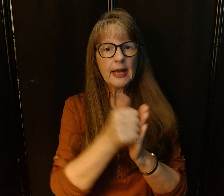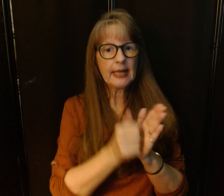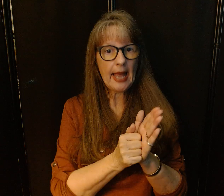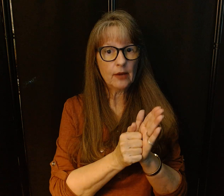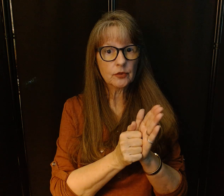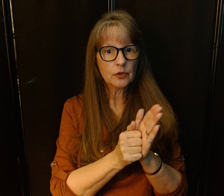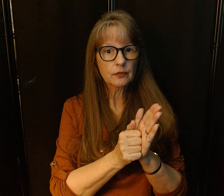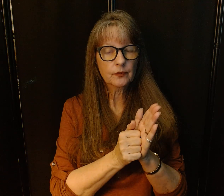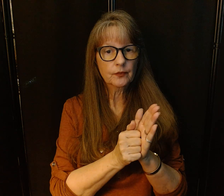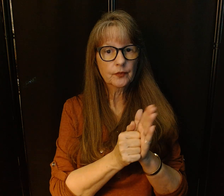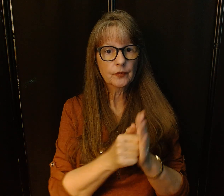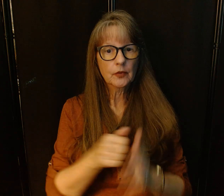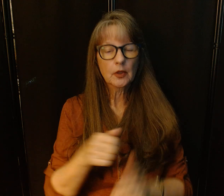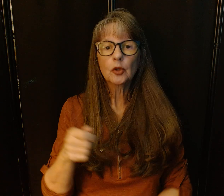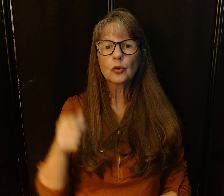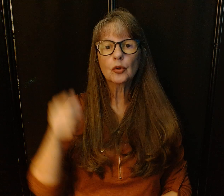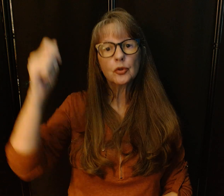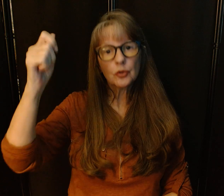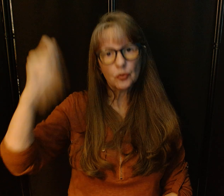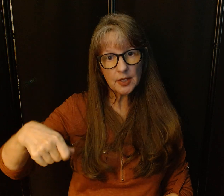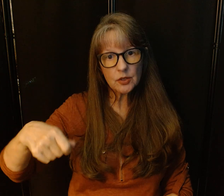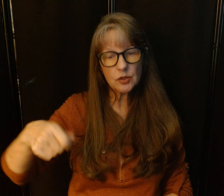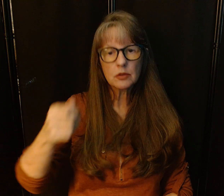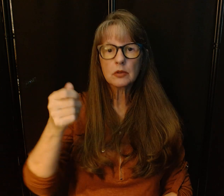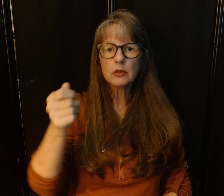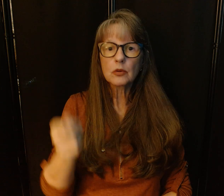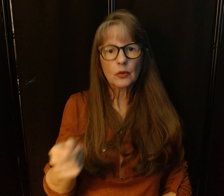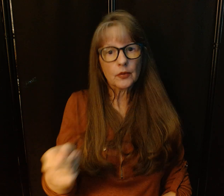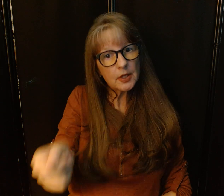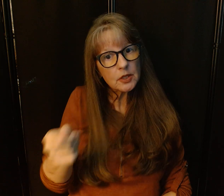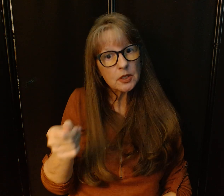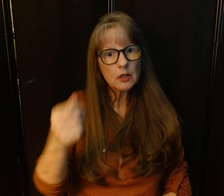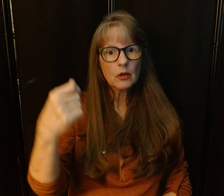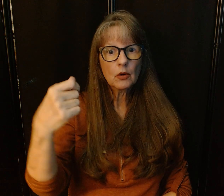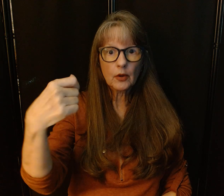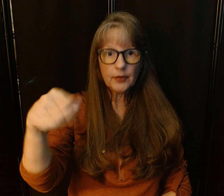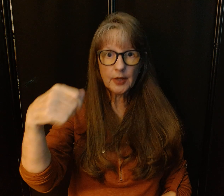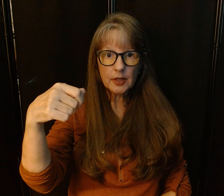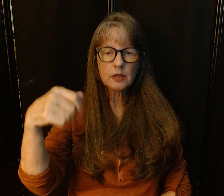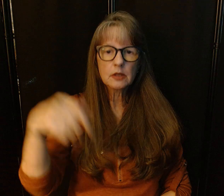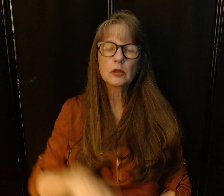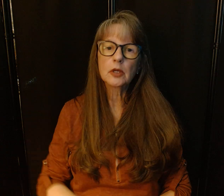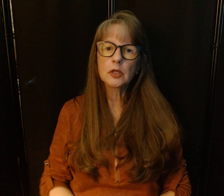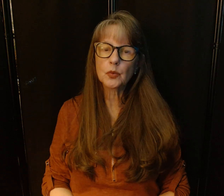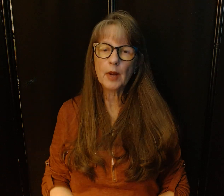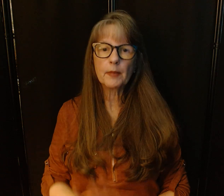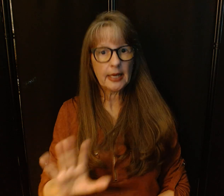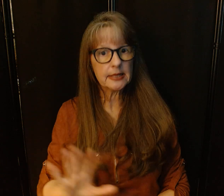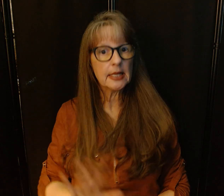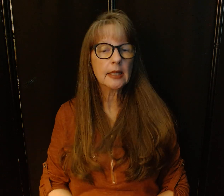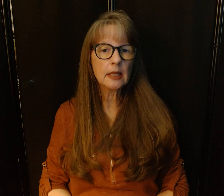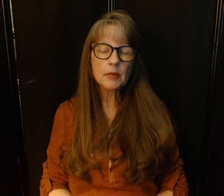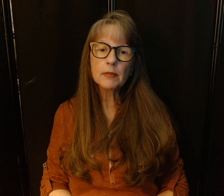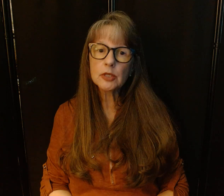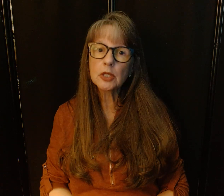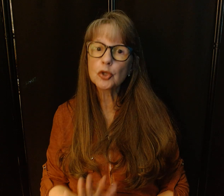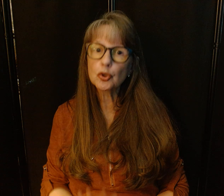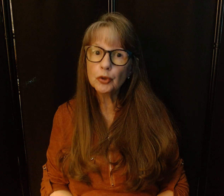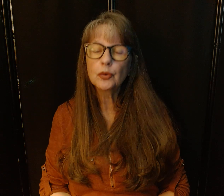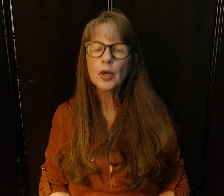account. You could do this or this or this as well. But like I said, it can be misconstrued with